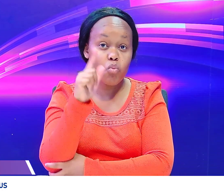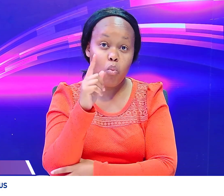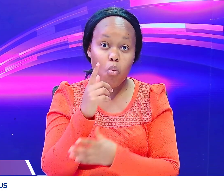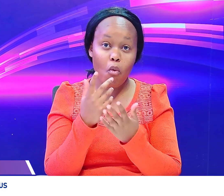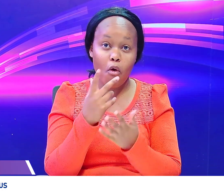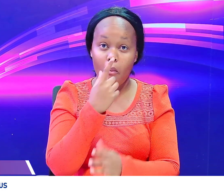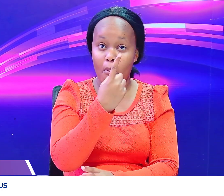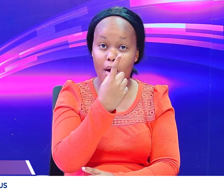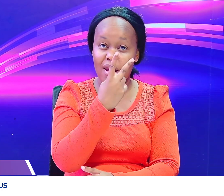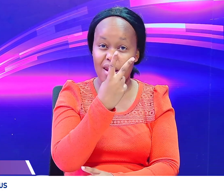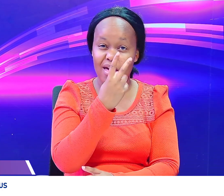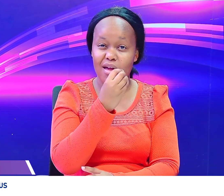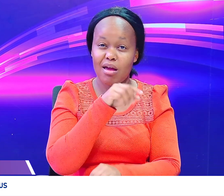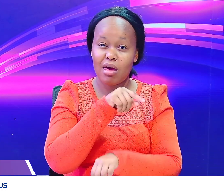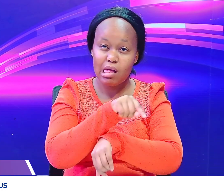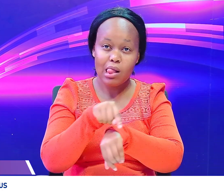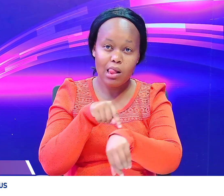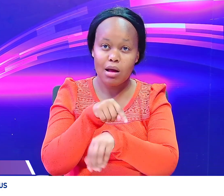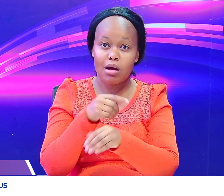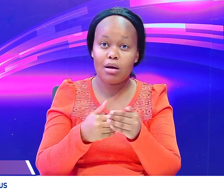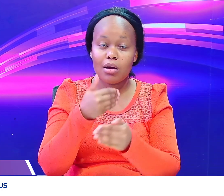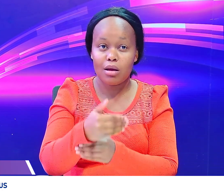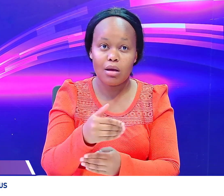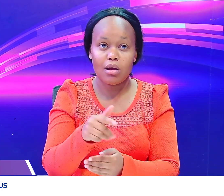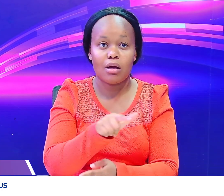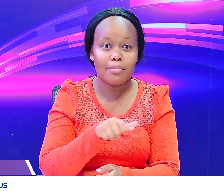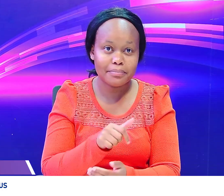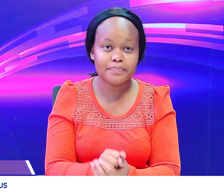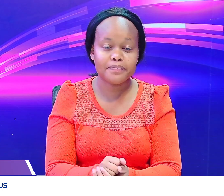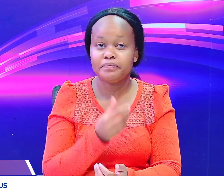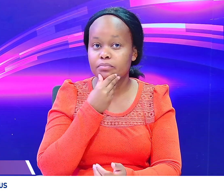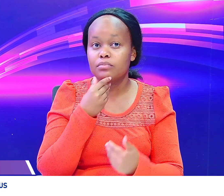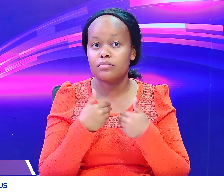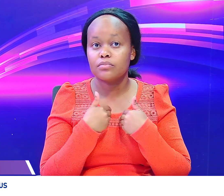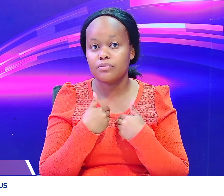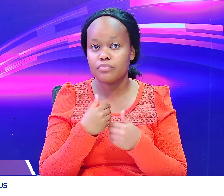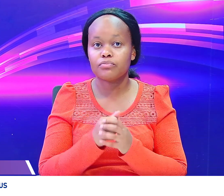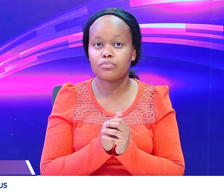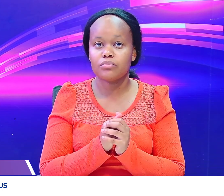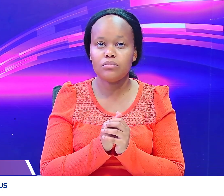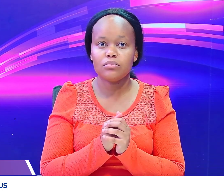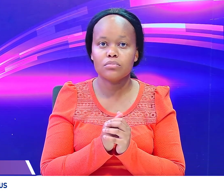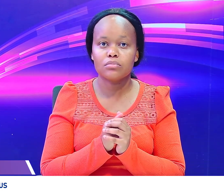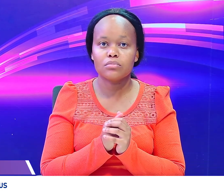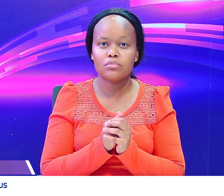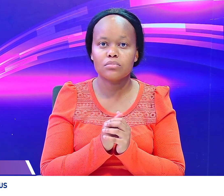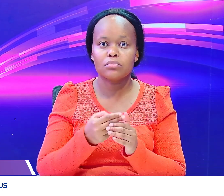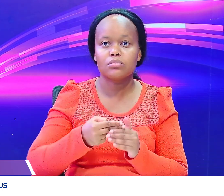locals intervened. He had staged the protest to highlight his inability to pay school fees for